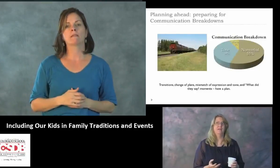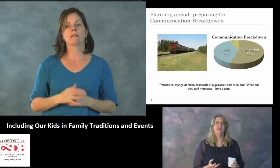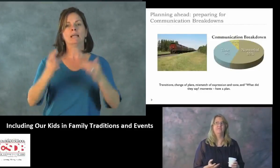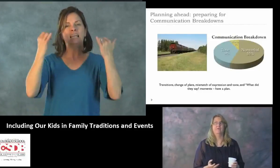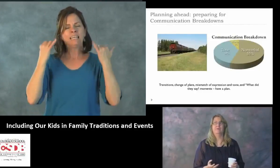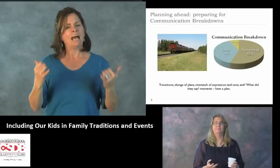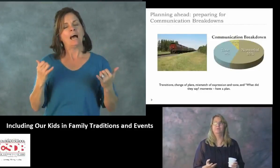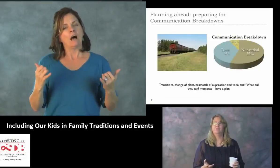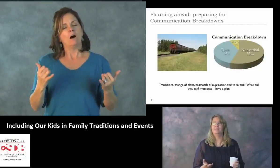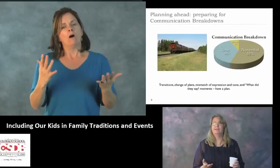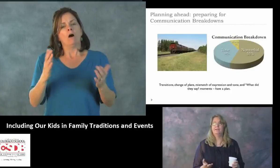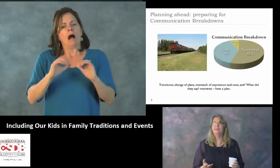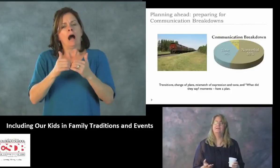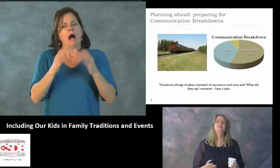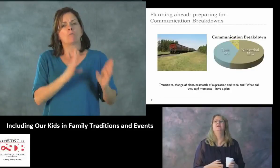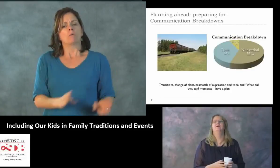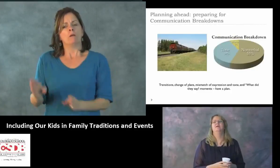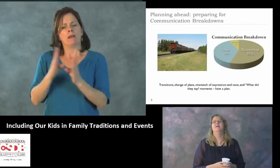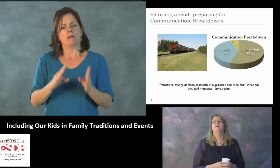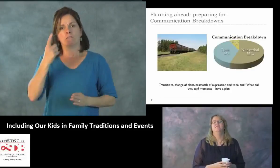have a plan for them, don't you think?